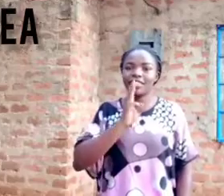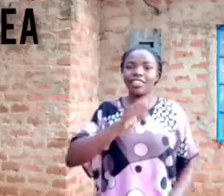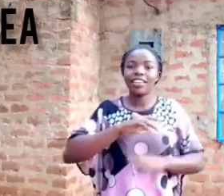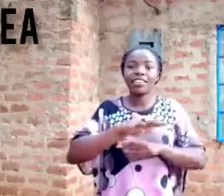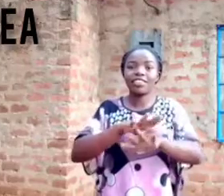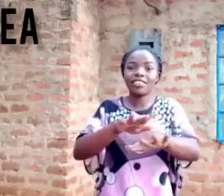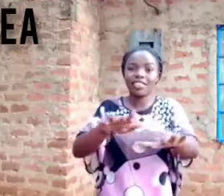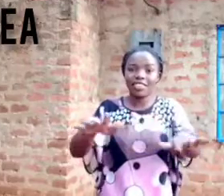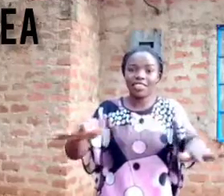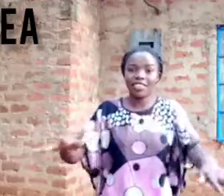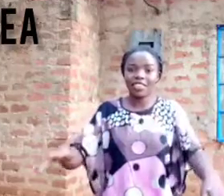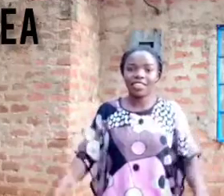Sea.